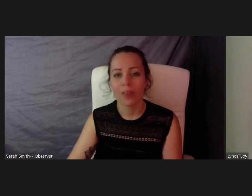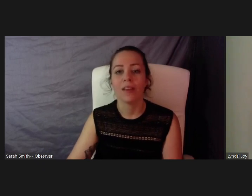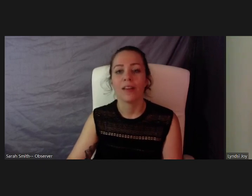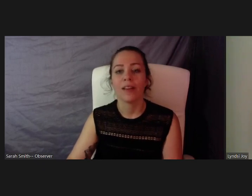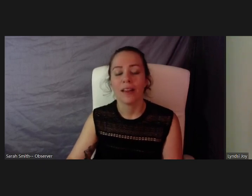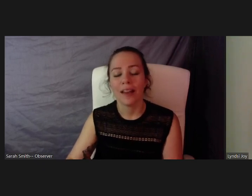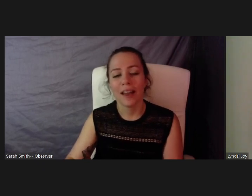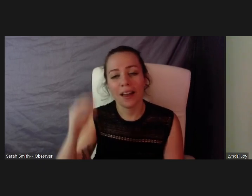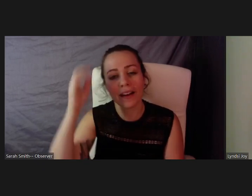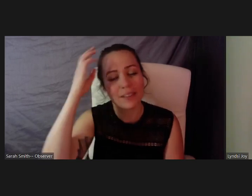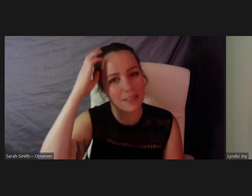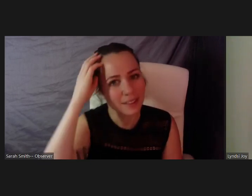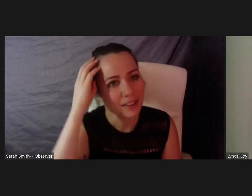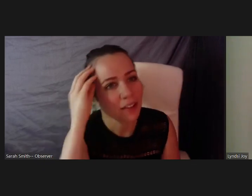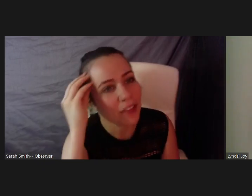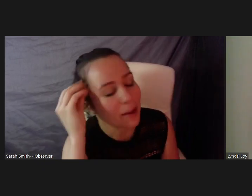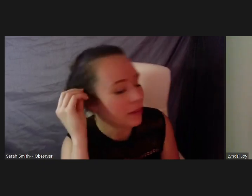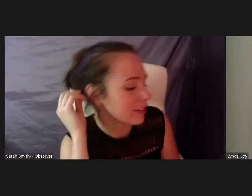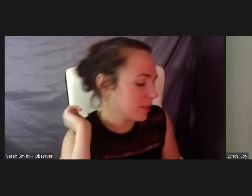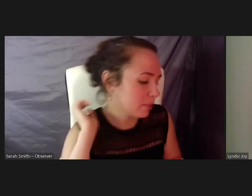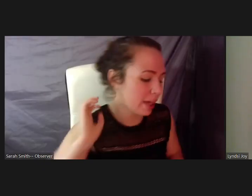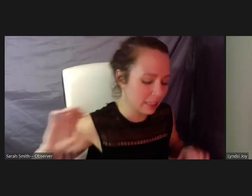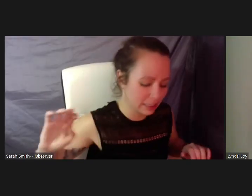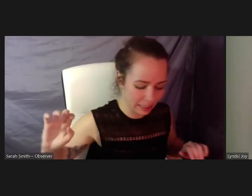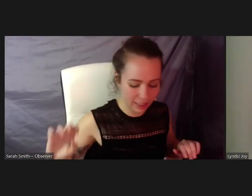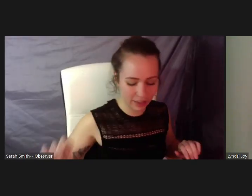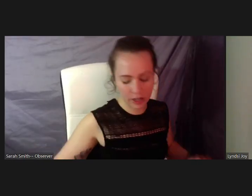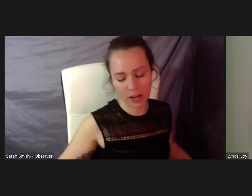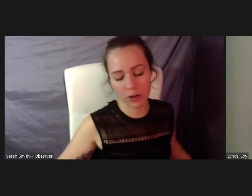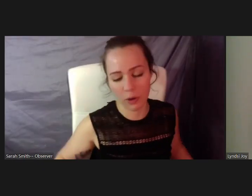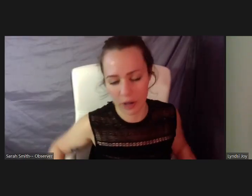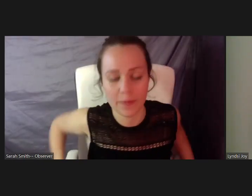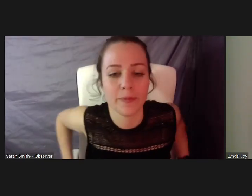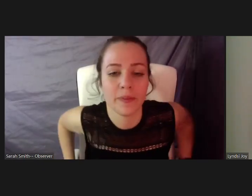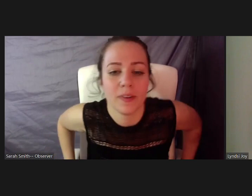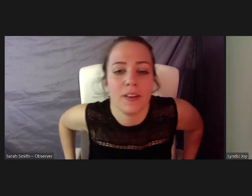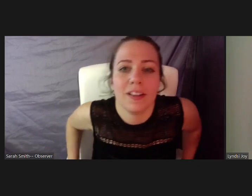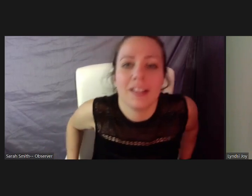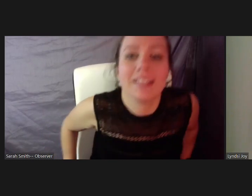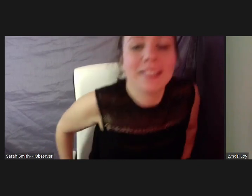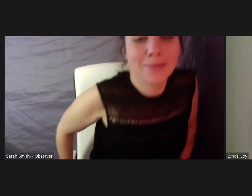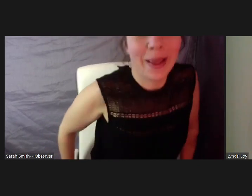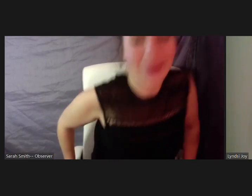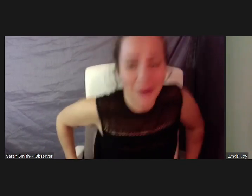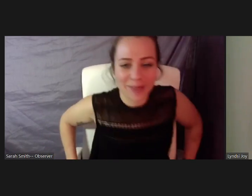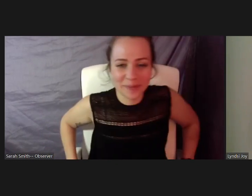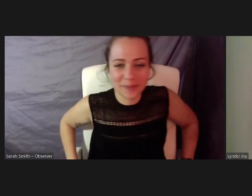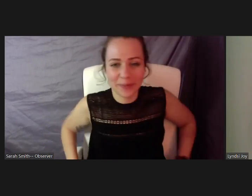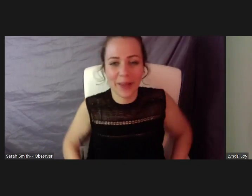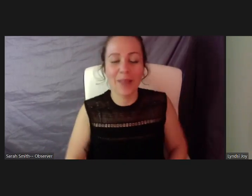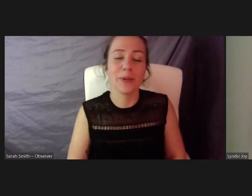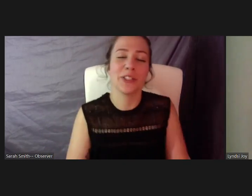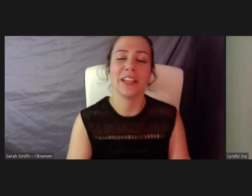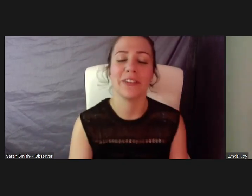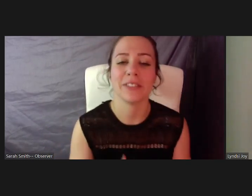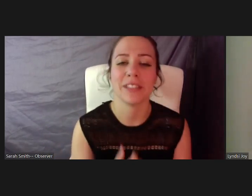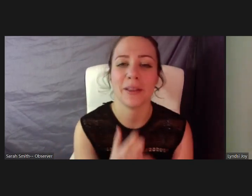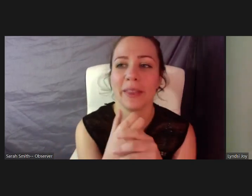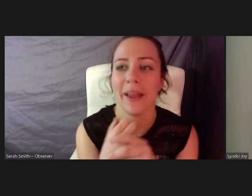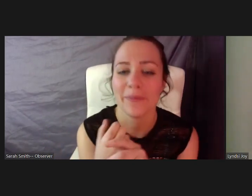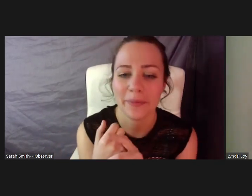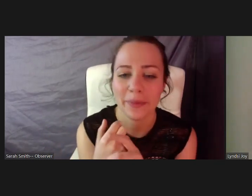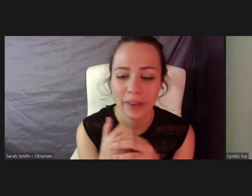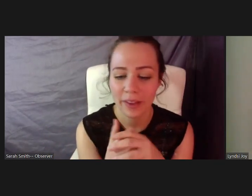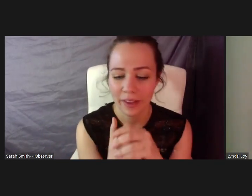So that was that tells me I need to get an Ethernet cord. My internet. I know. I appreciate you for